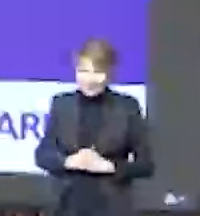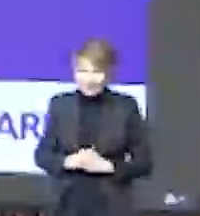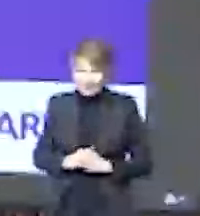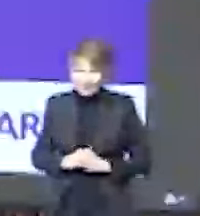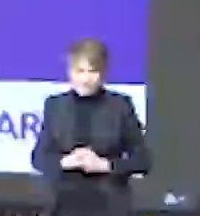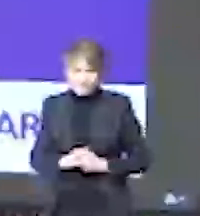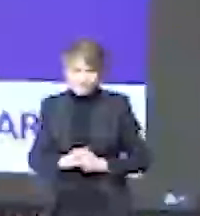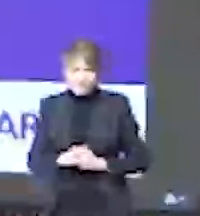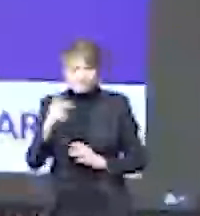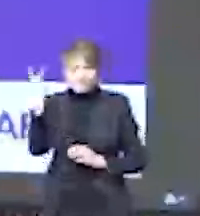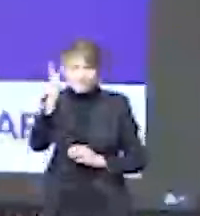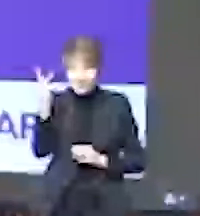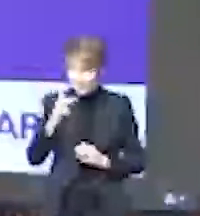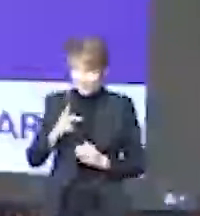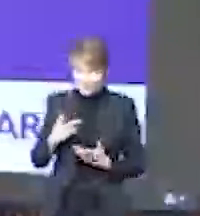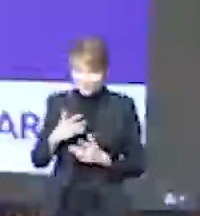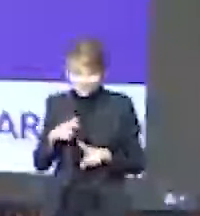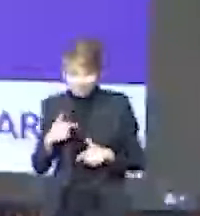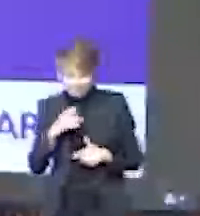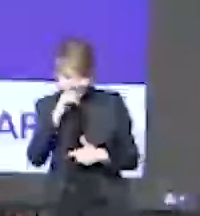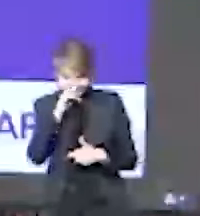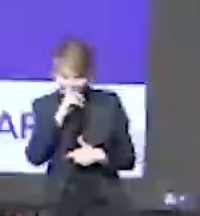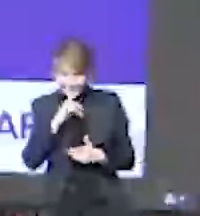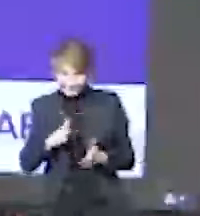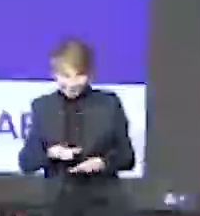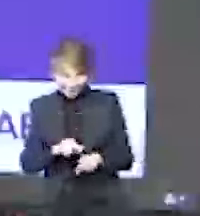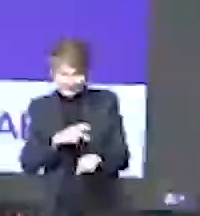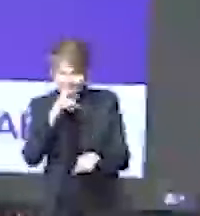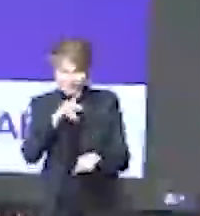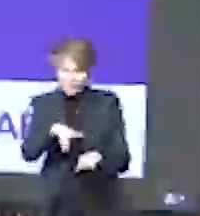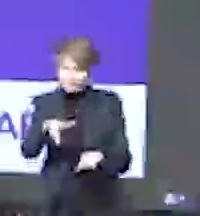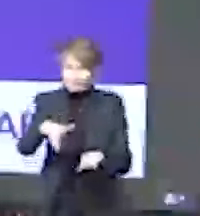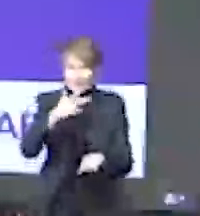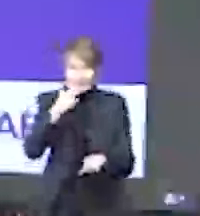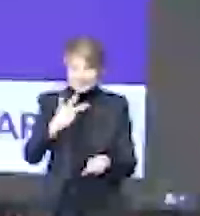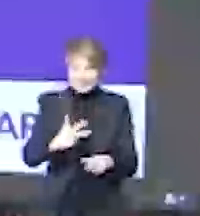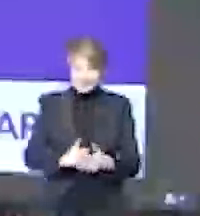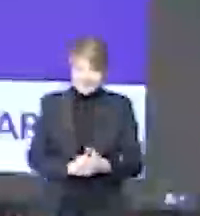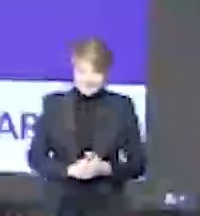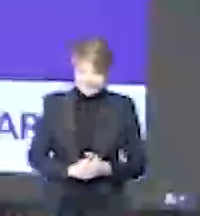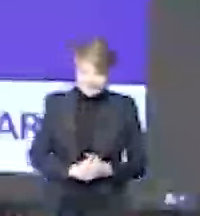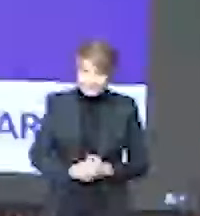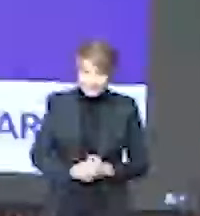meantime, where it's a matter of weeks away until this young person turns 18, when child protection